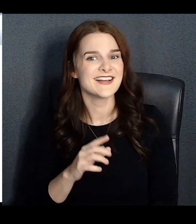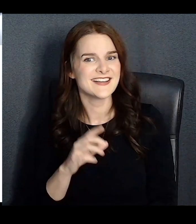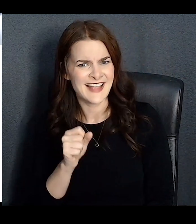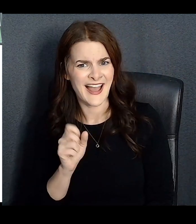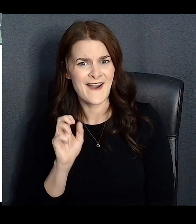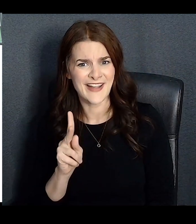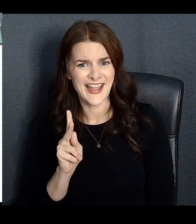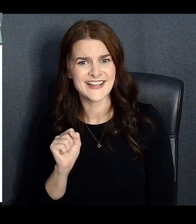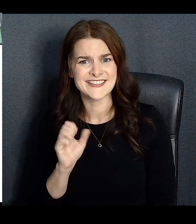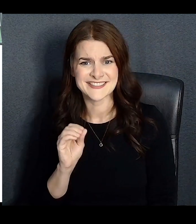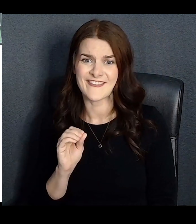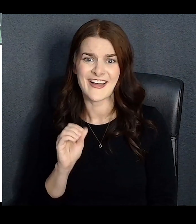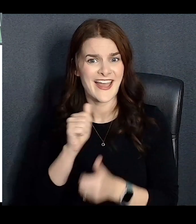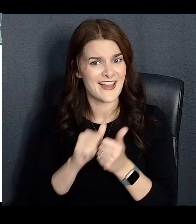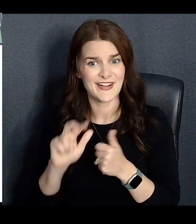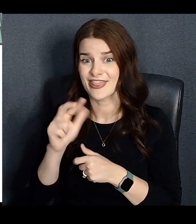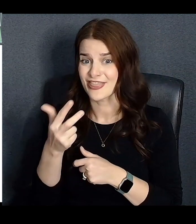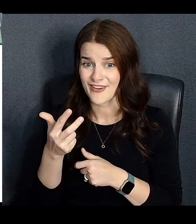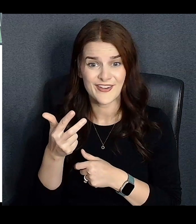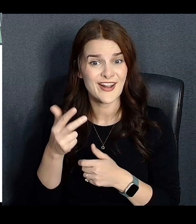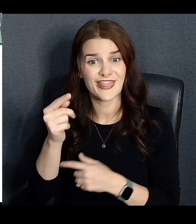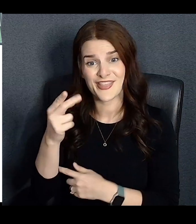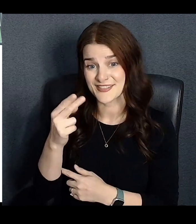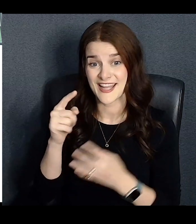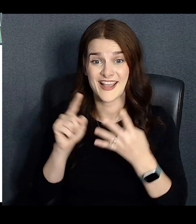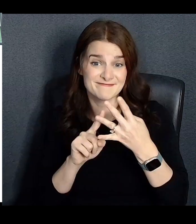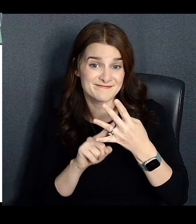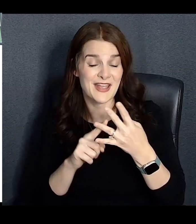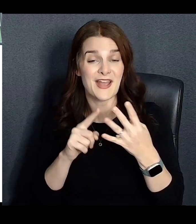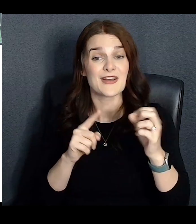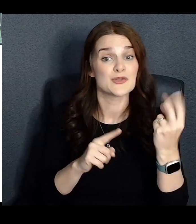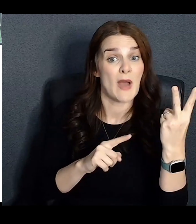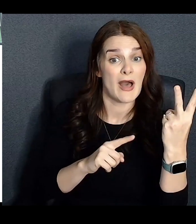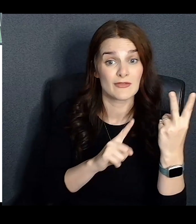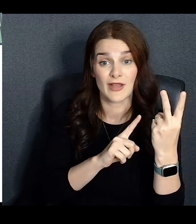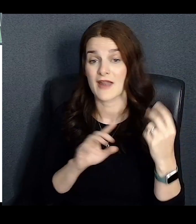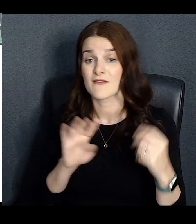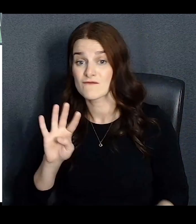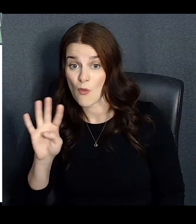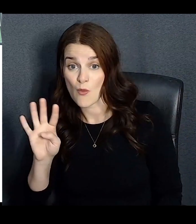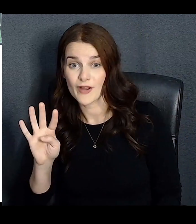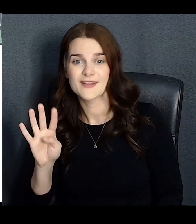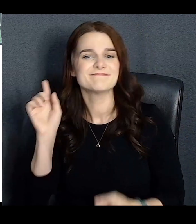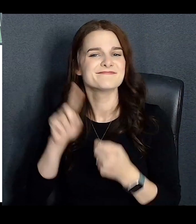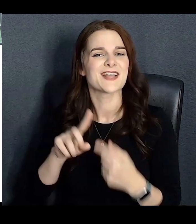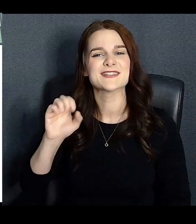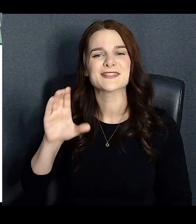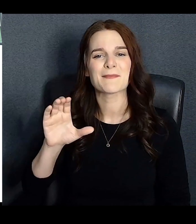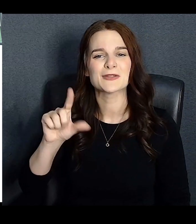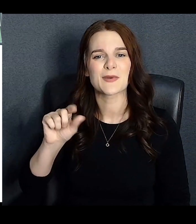Okay. It's every third Thursday at 12 p.m. and 4 p.m. until December